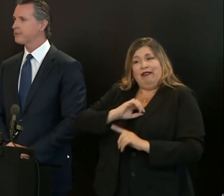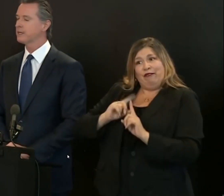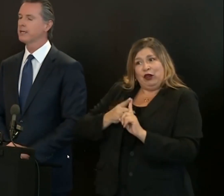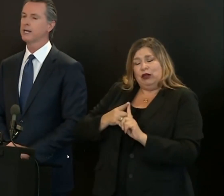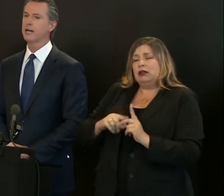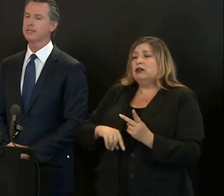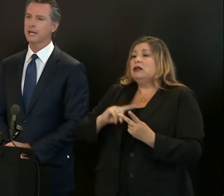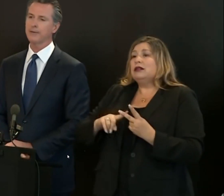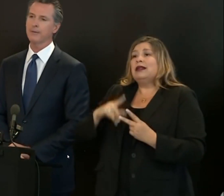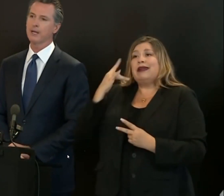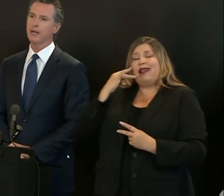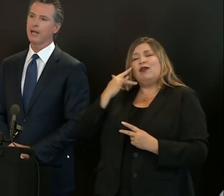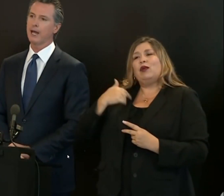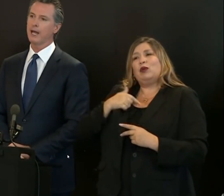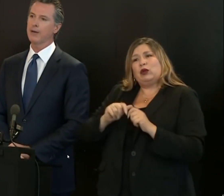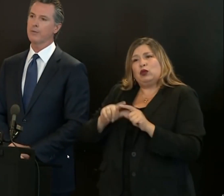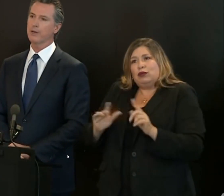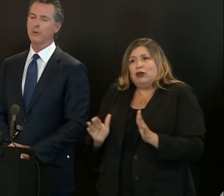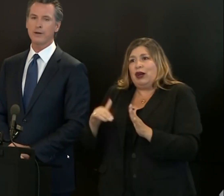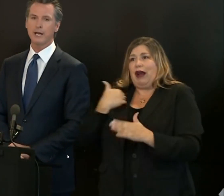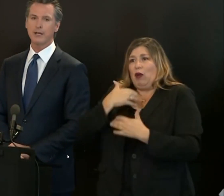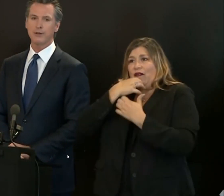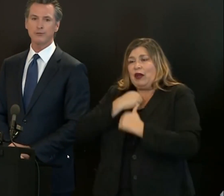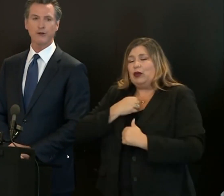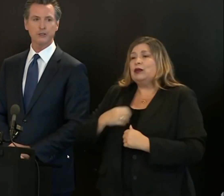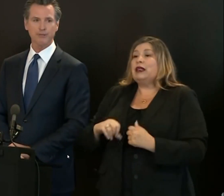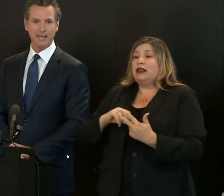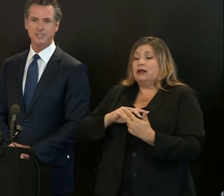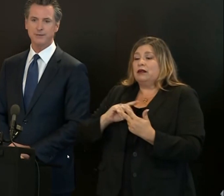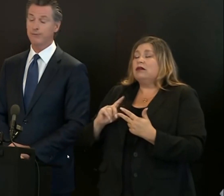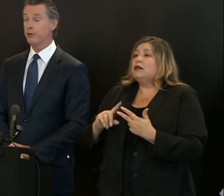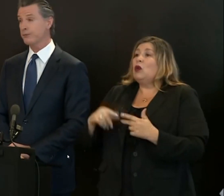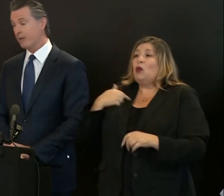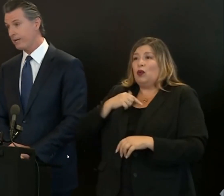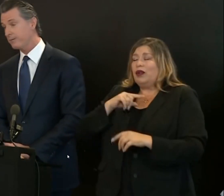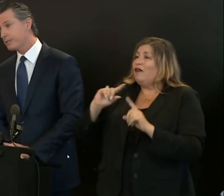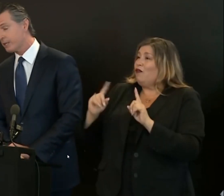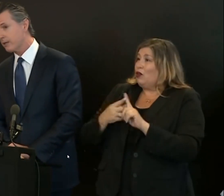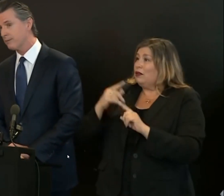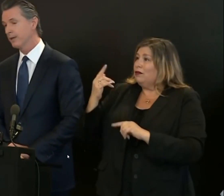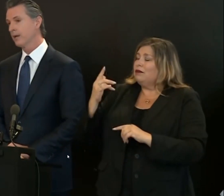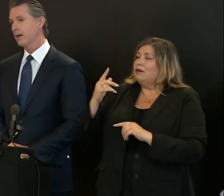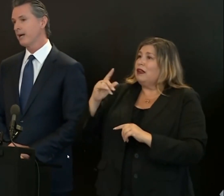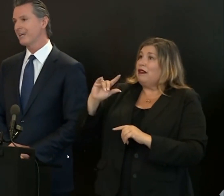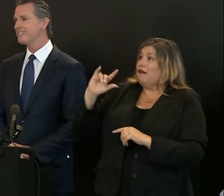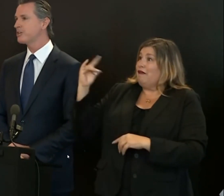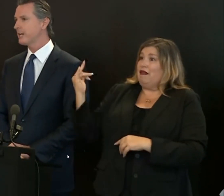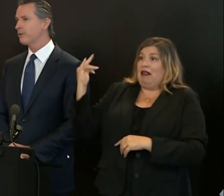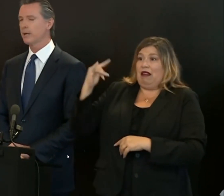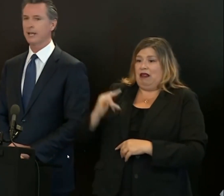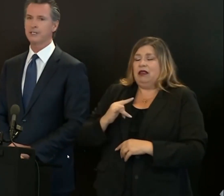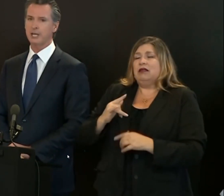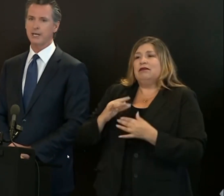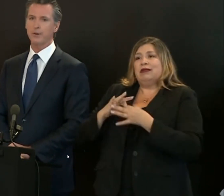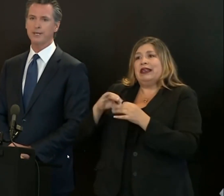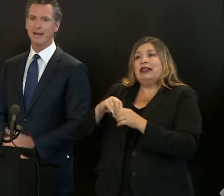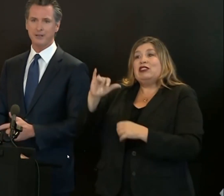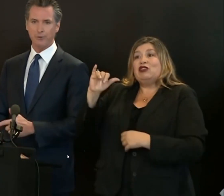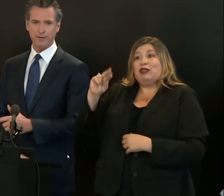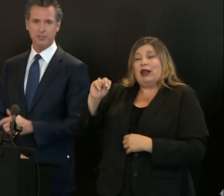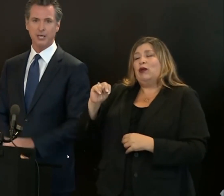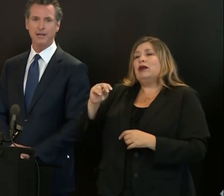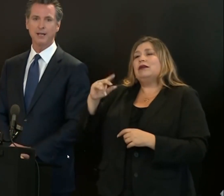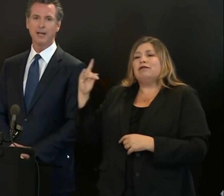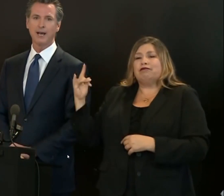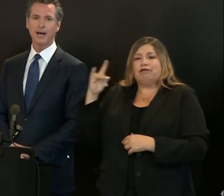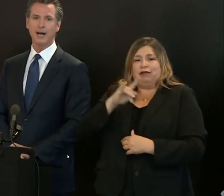our values second. And we coordinated those first flights, the first flight in particular, in January, late January, down